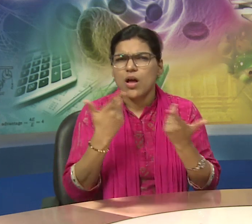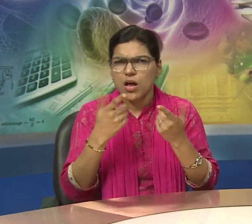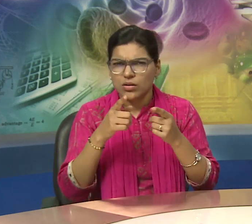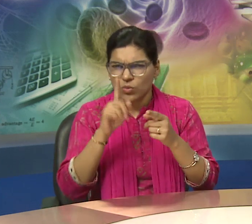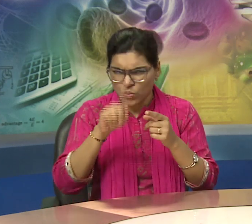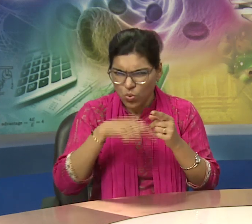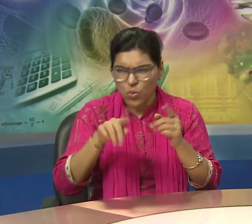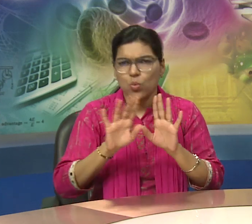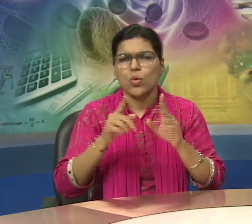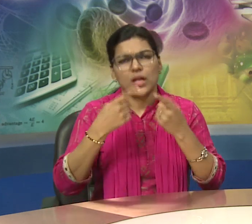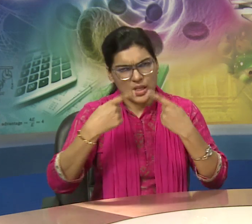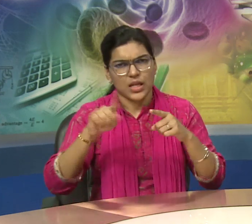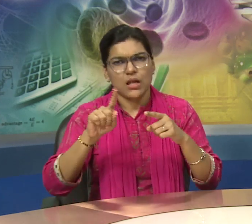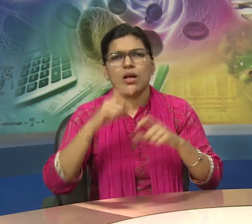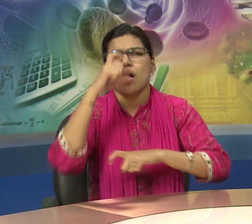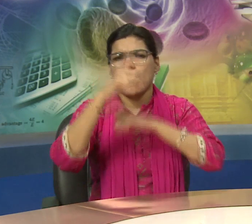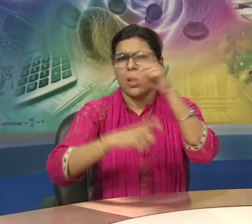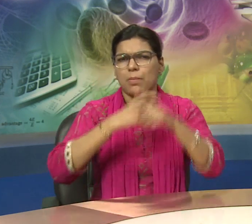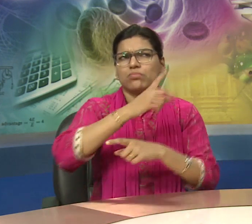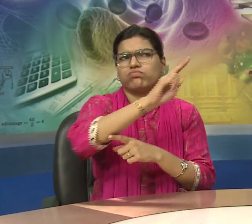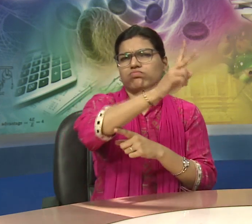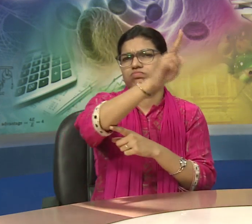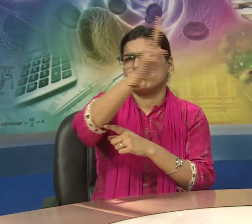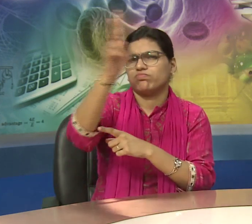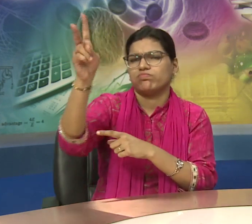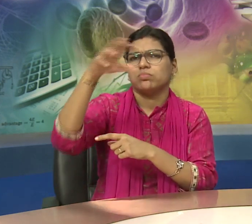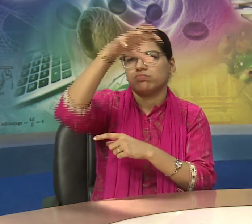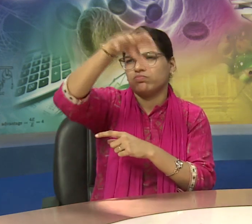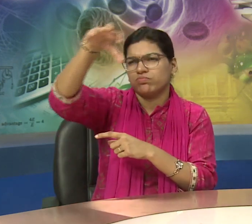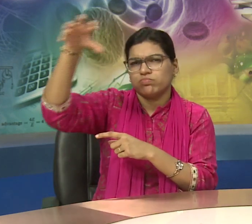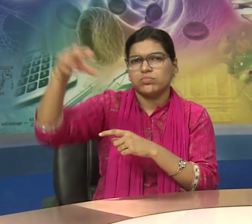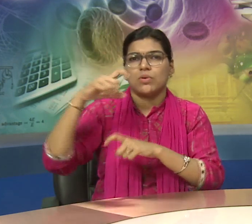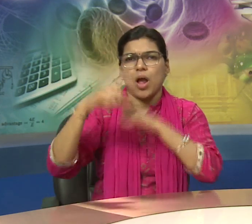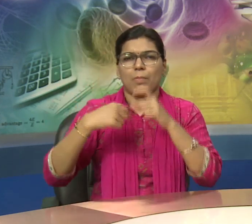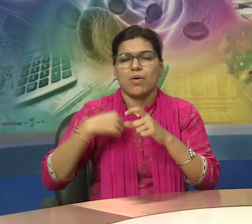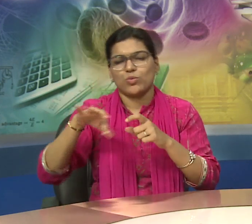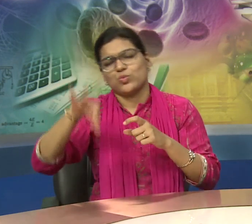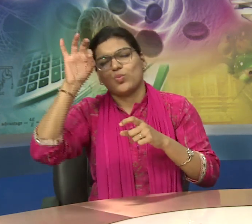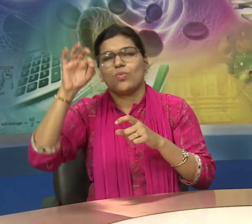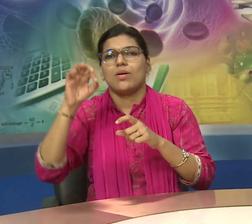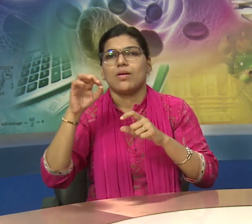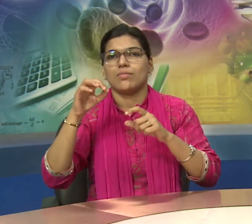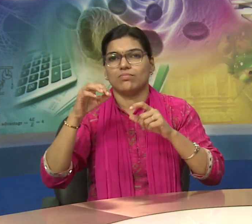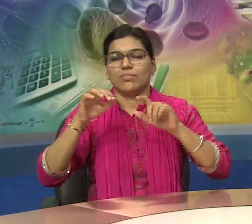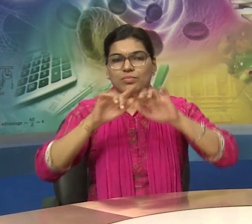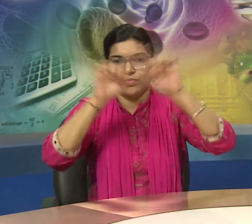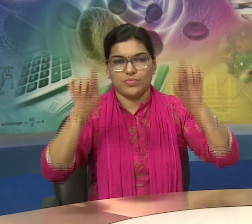There is nothing right or wrong. There are different types of computers available, and you can choose as